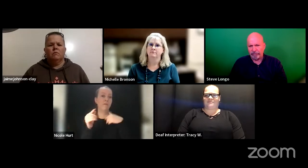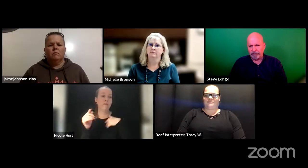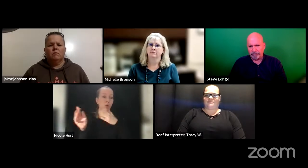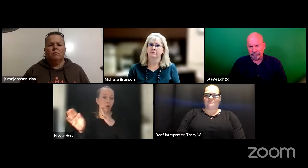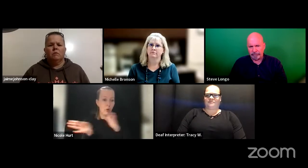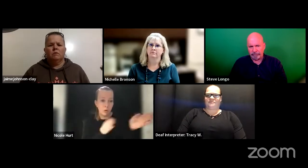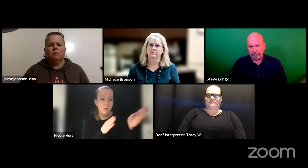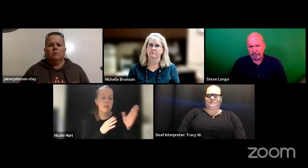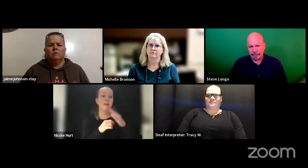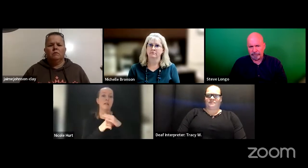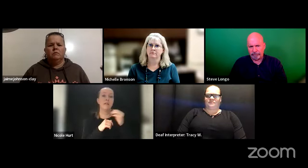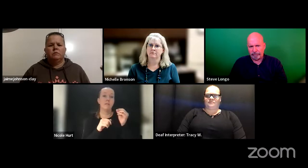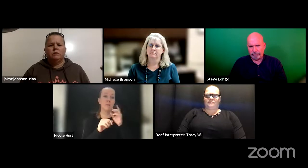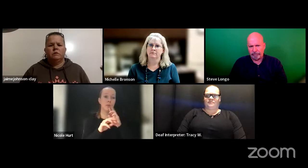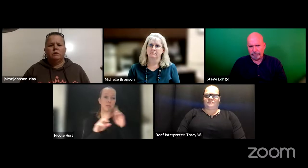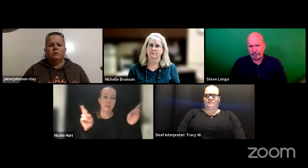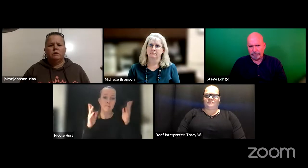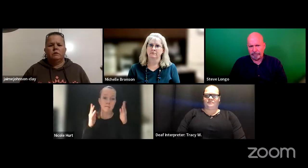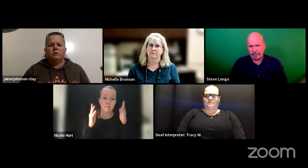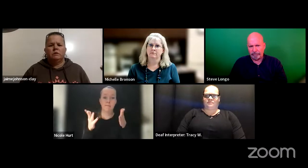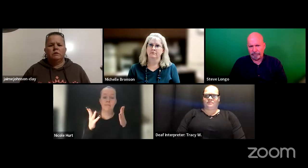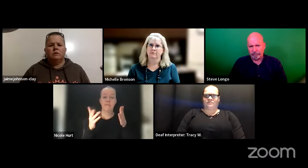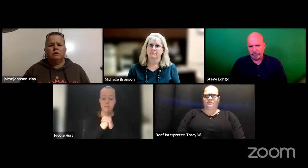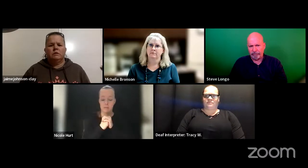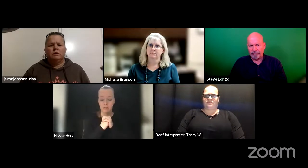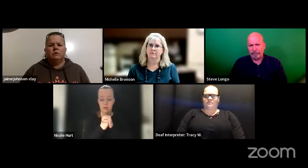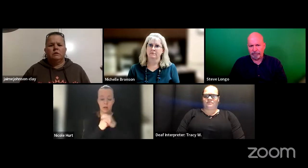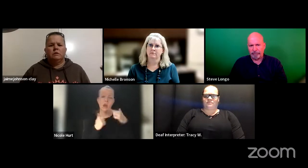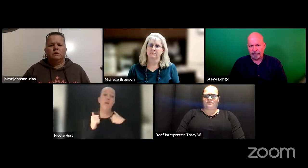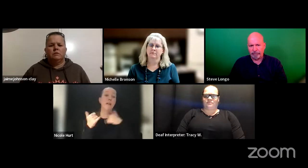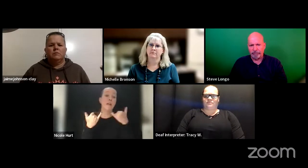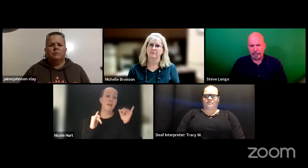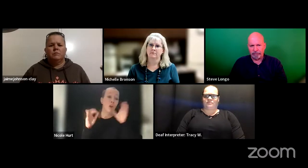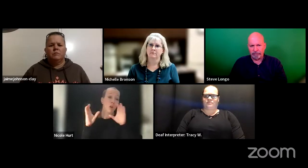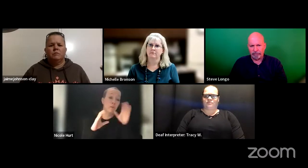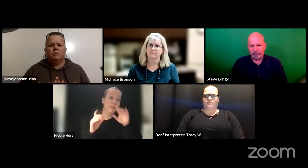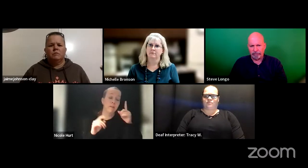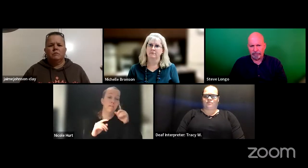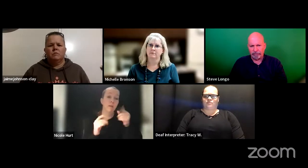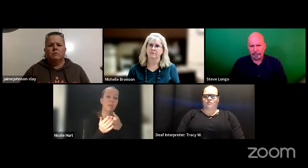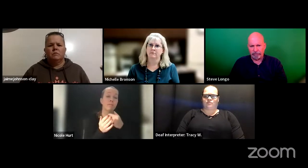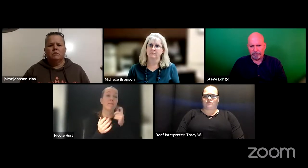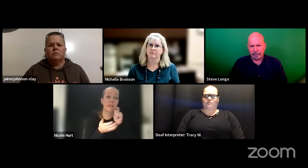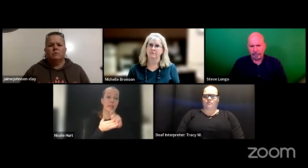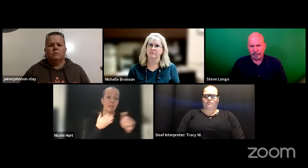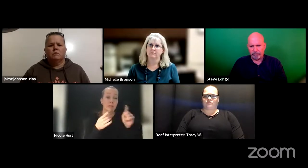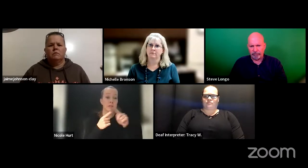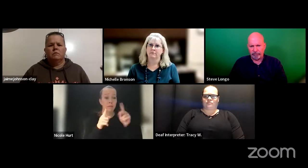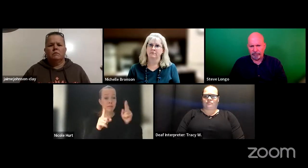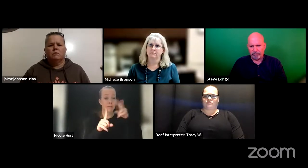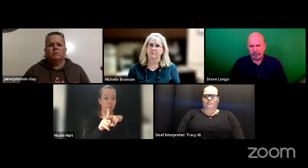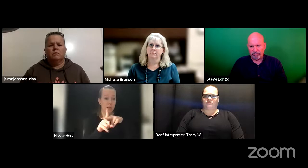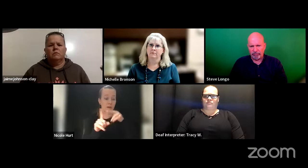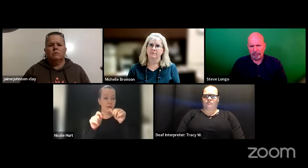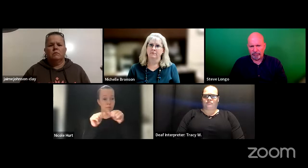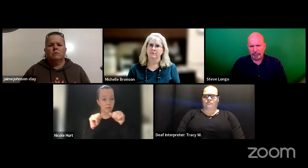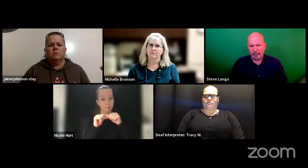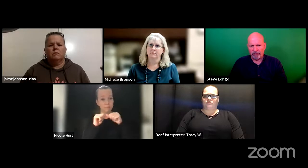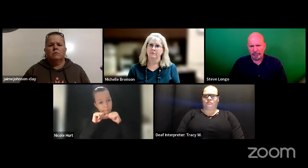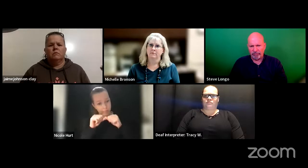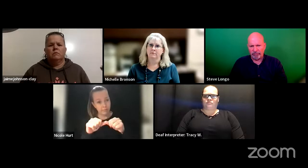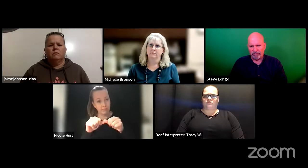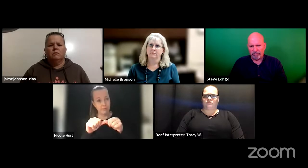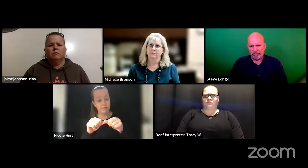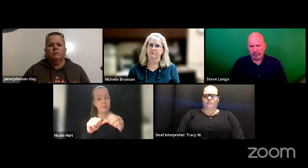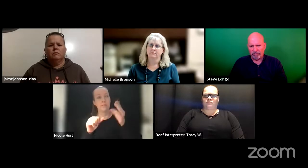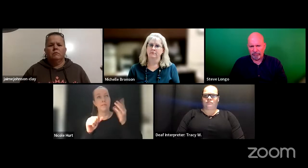much easier for her in terms of grant applications and reports that need to be made, as opposed to constantly